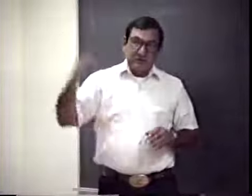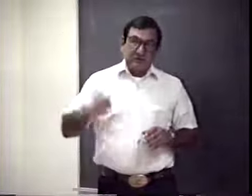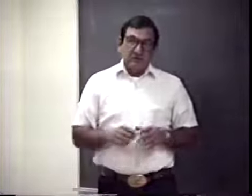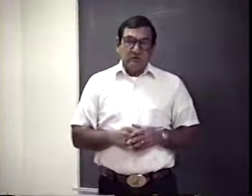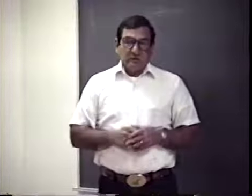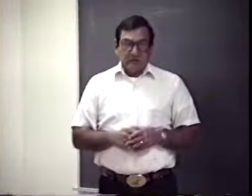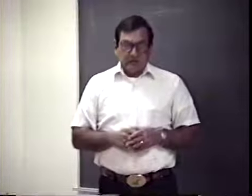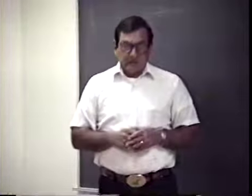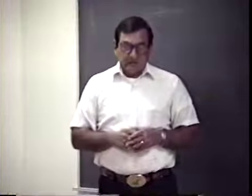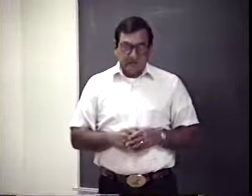man come over here.